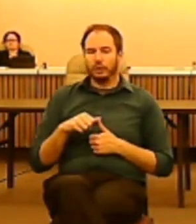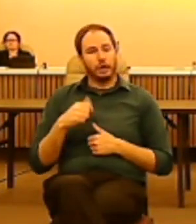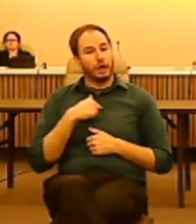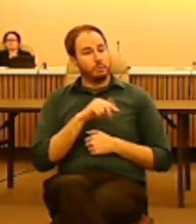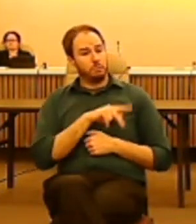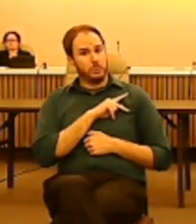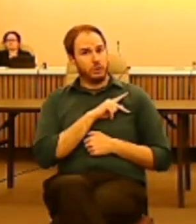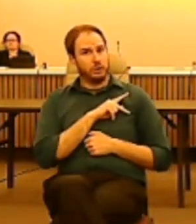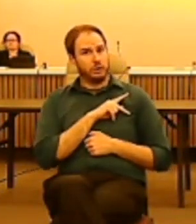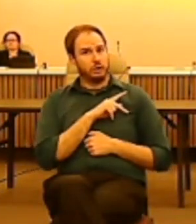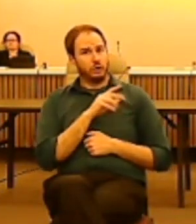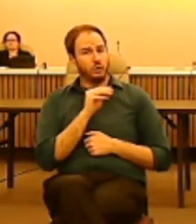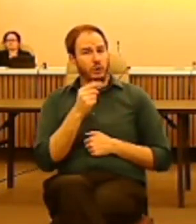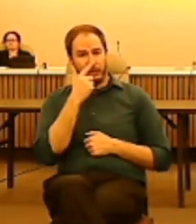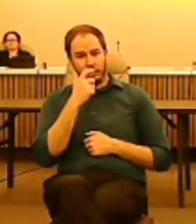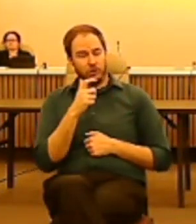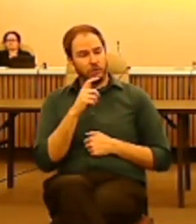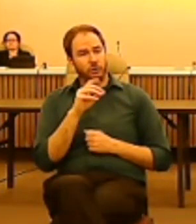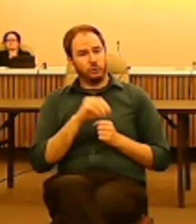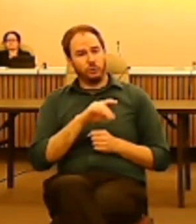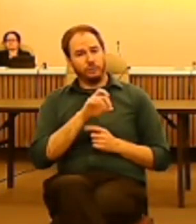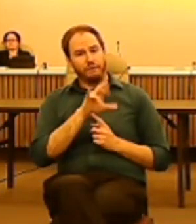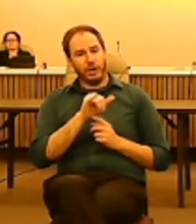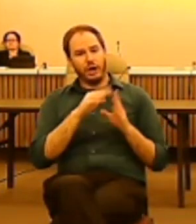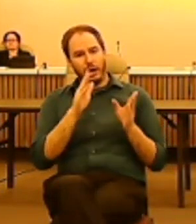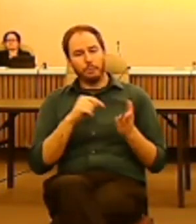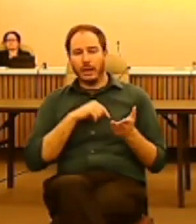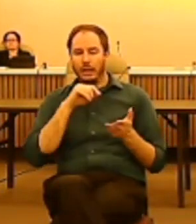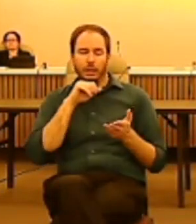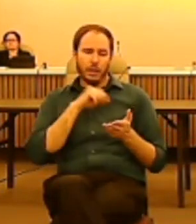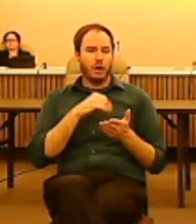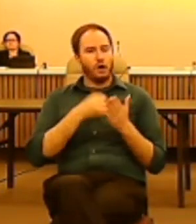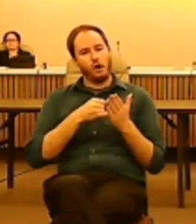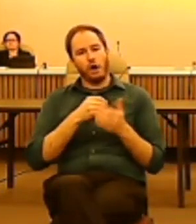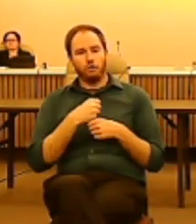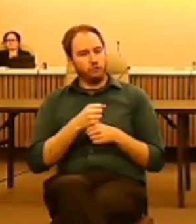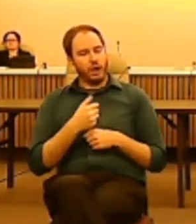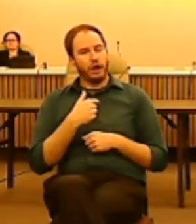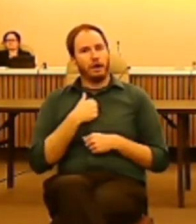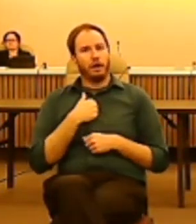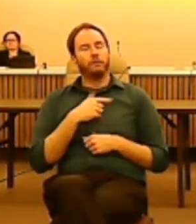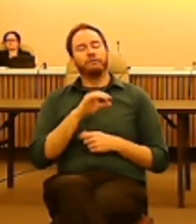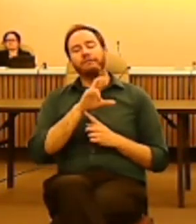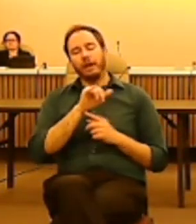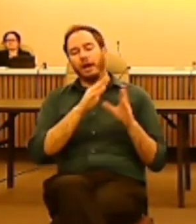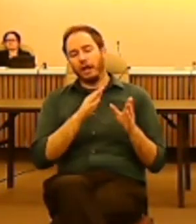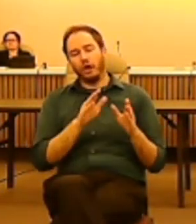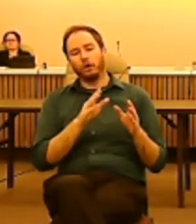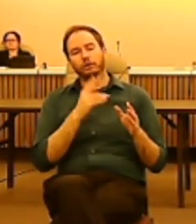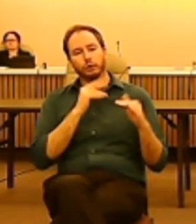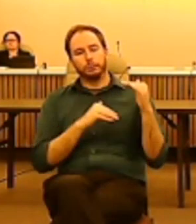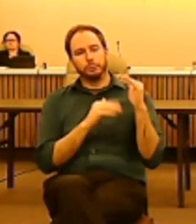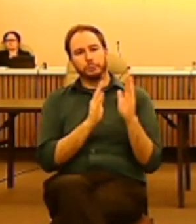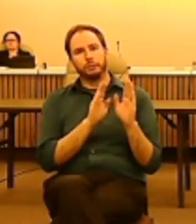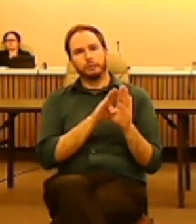personally don't have any interest in ferry houses, but I'm into arts and crafts. And one place I've done arts and crafts is